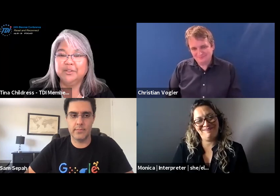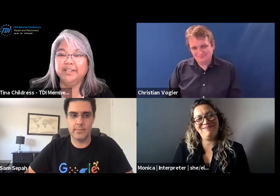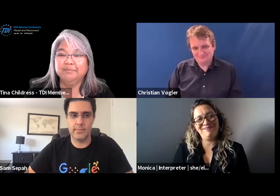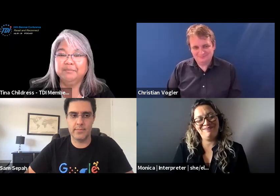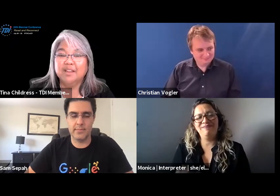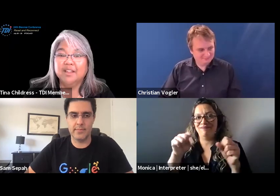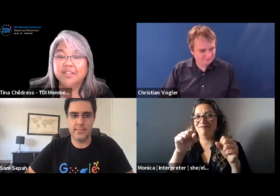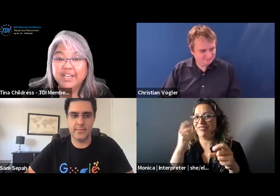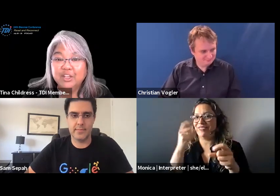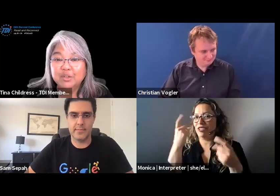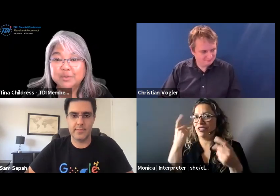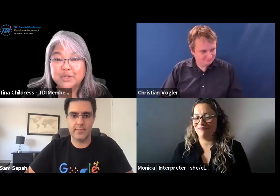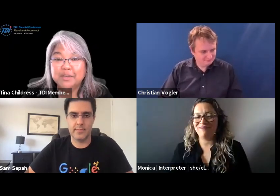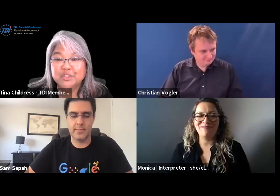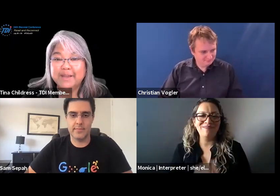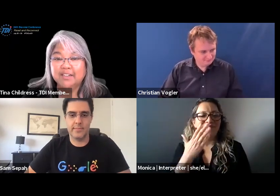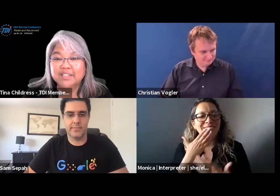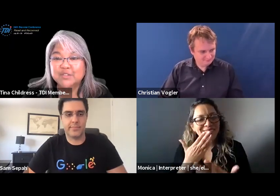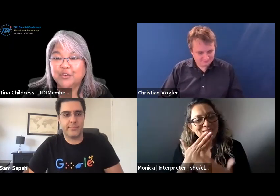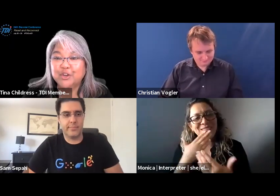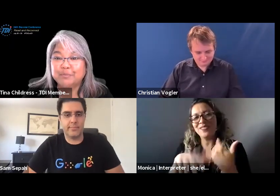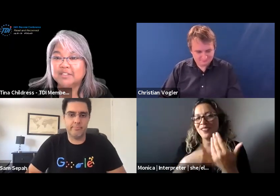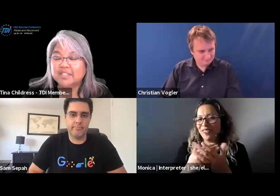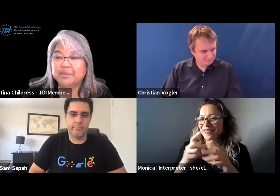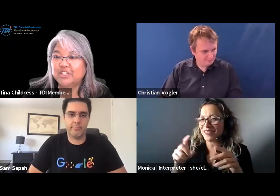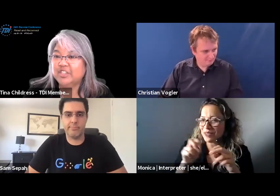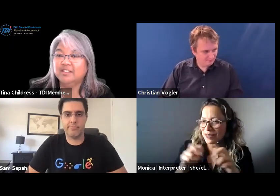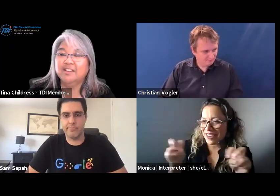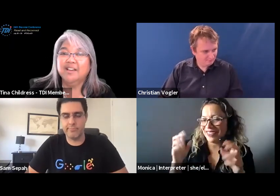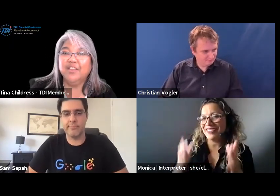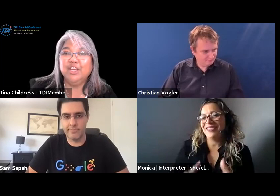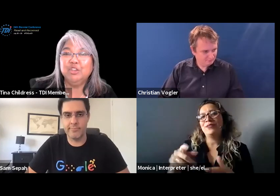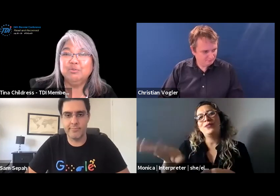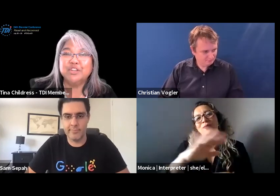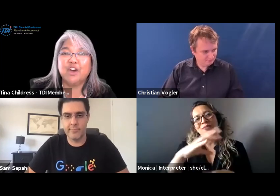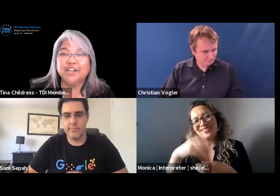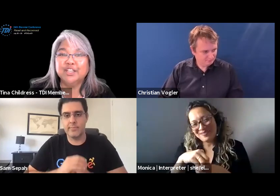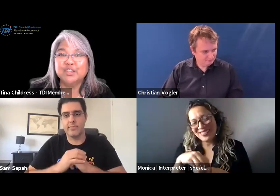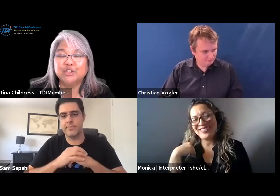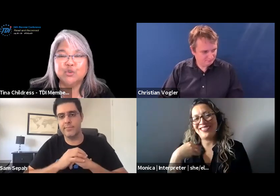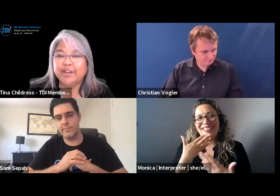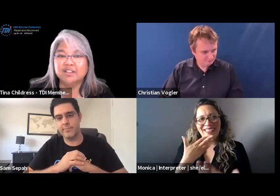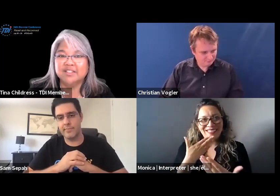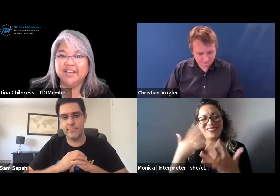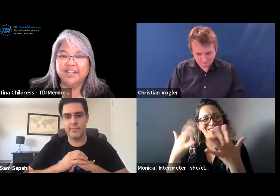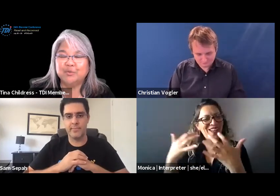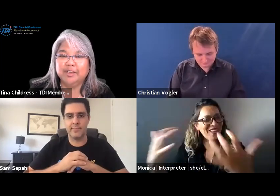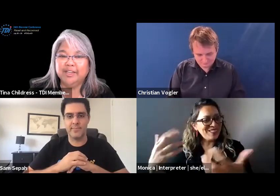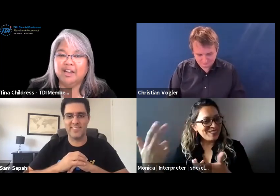absolutely. Thank you so much, panelists, for your participation. Thank you to the audience for joining us today and really kind